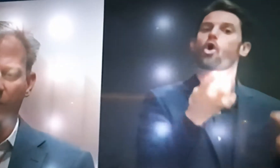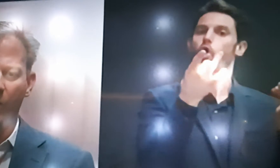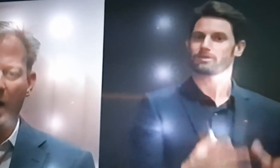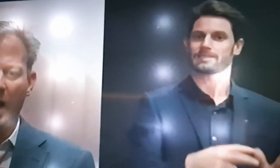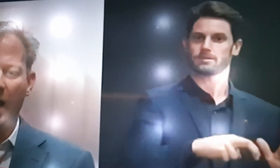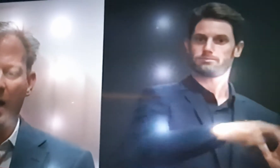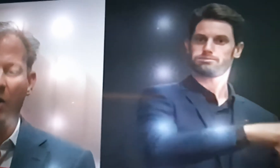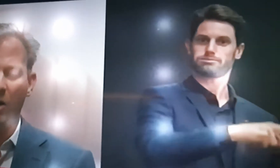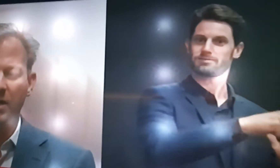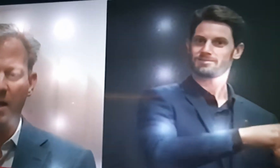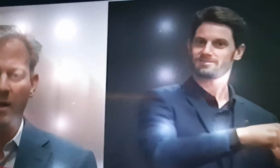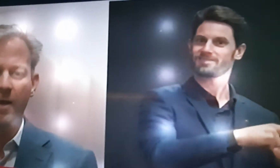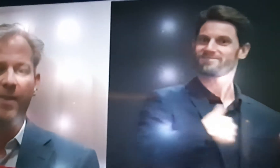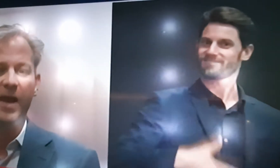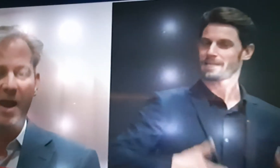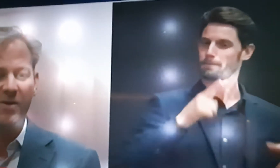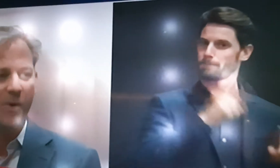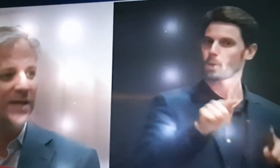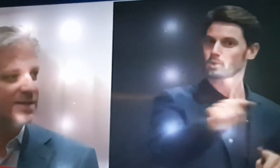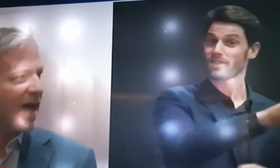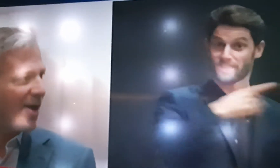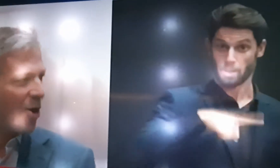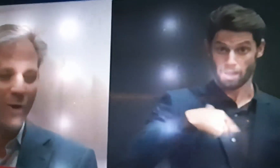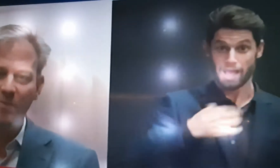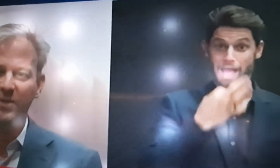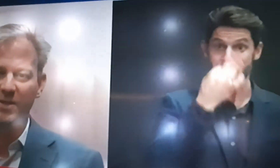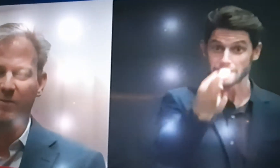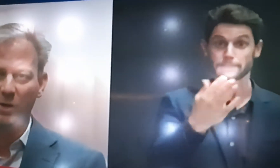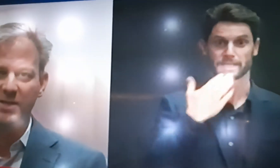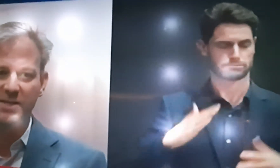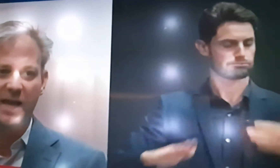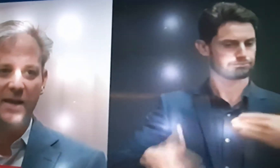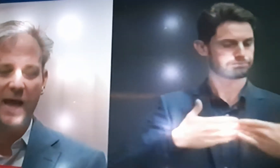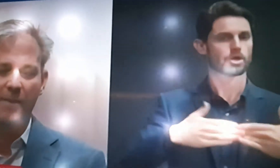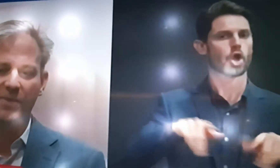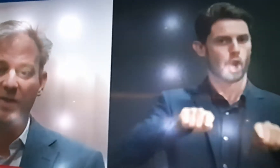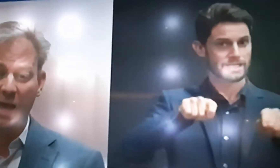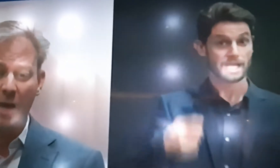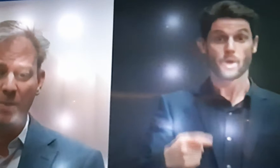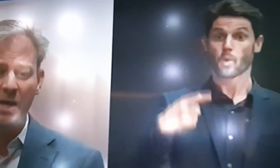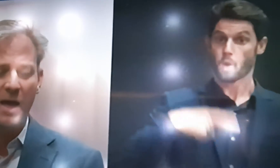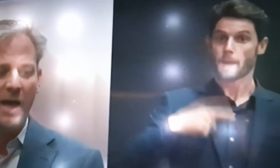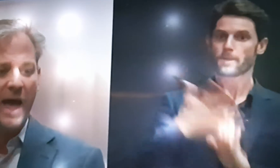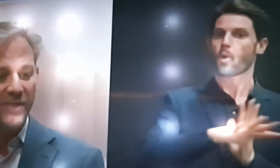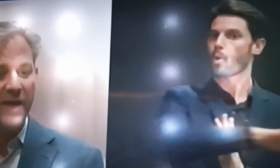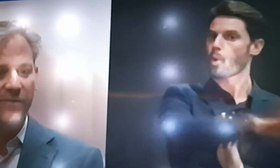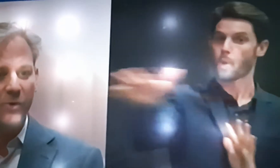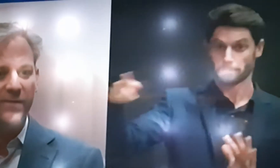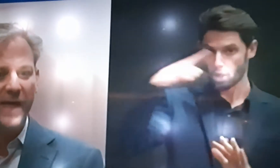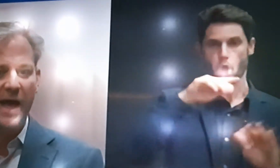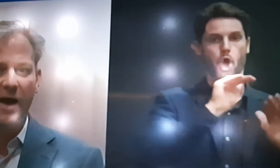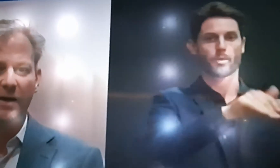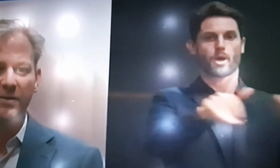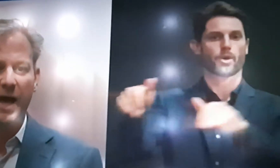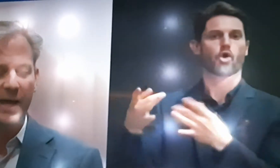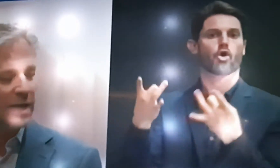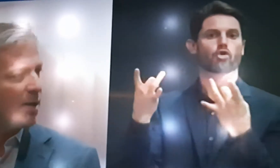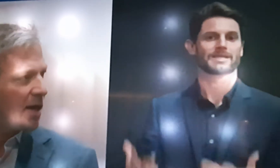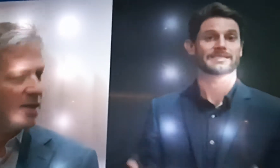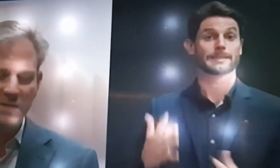rationale for a lockdown, that everyone is at home to the fullest extent that they can be, and therefore if they